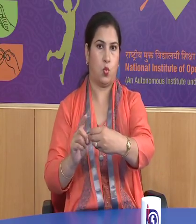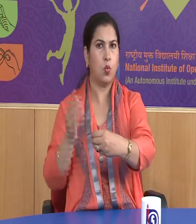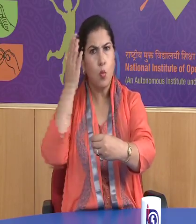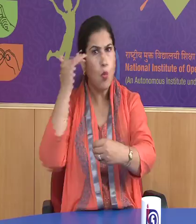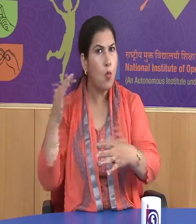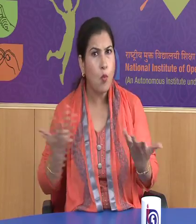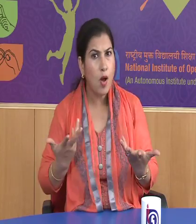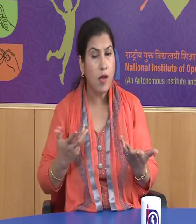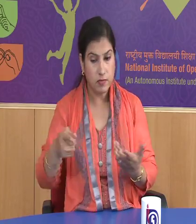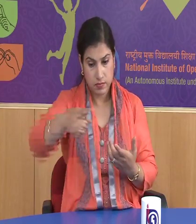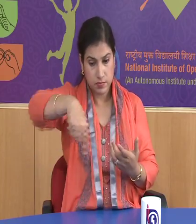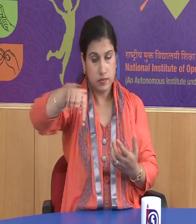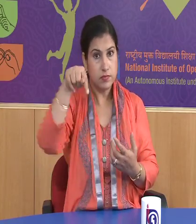where there is